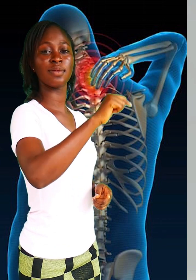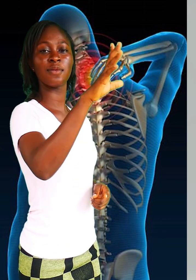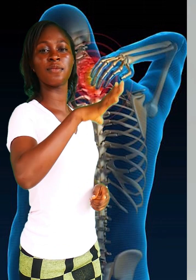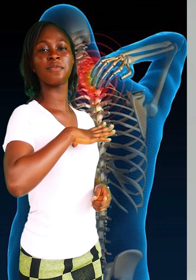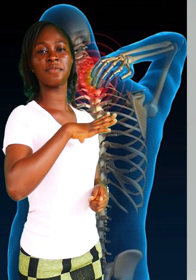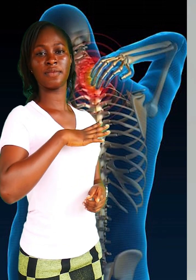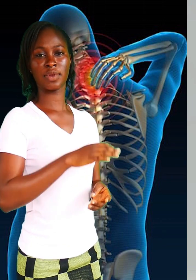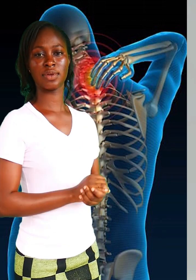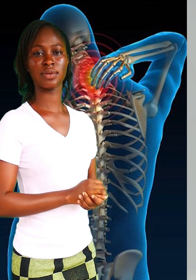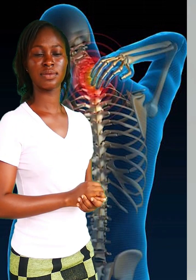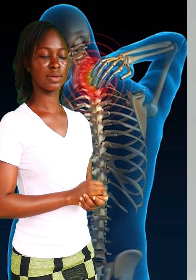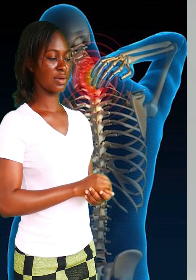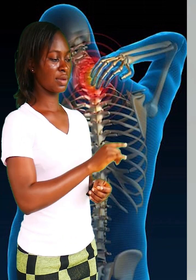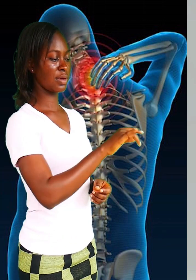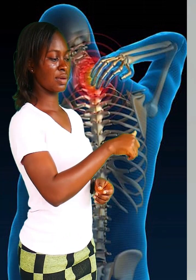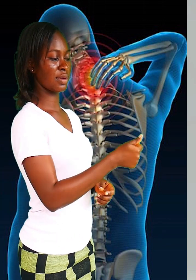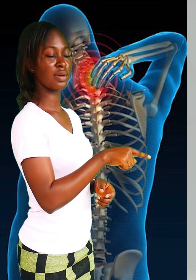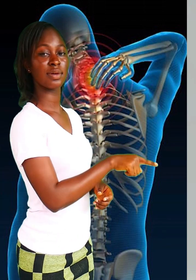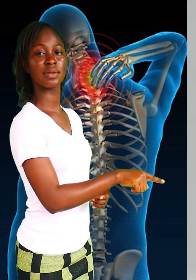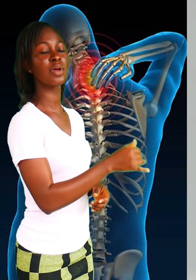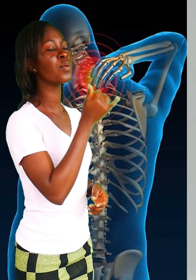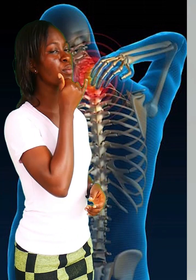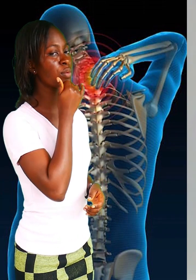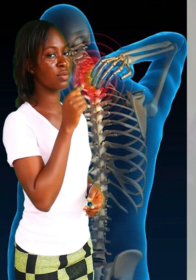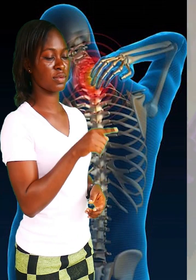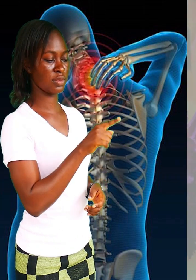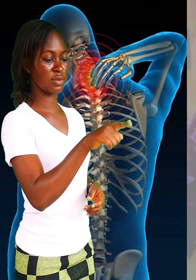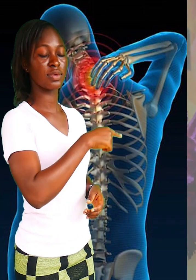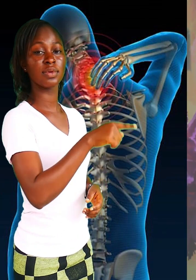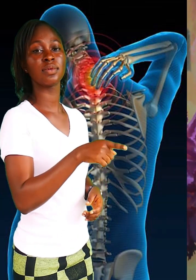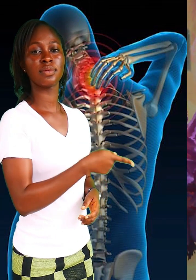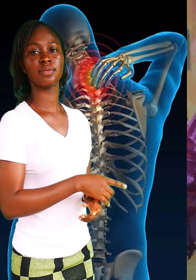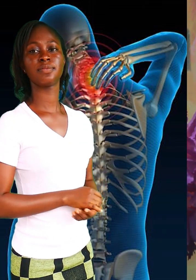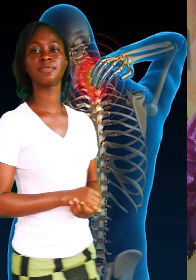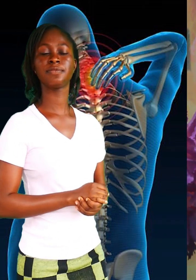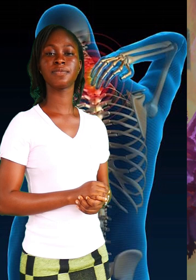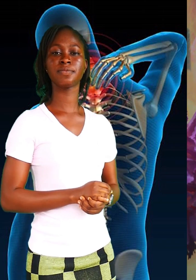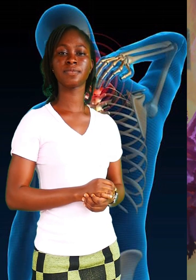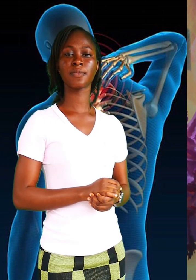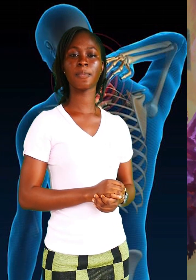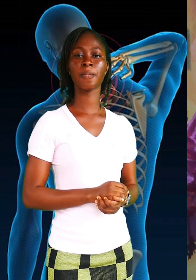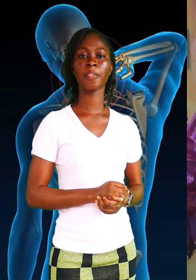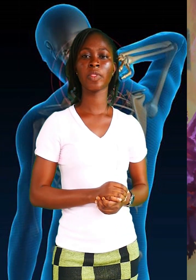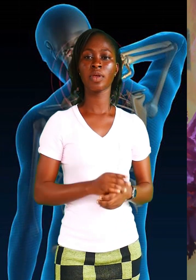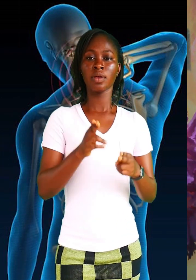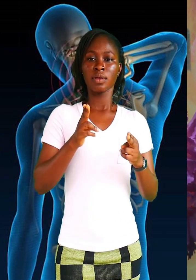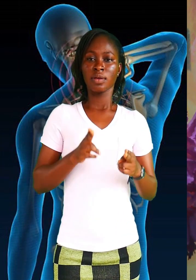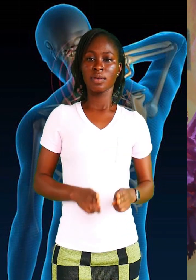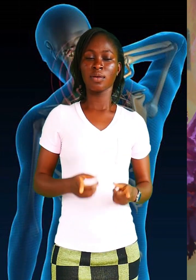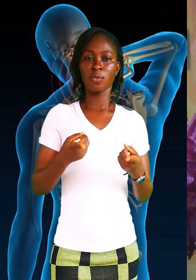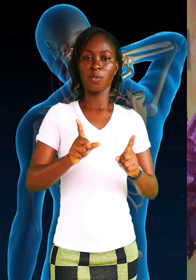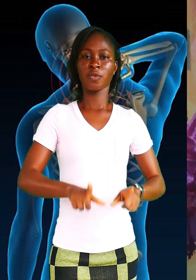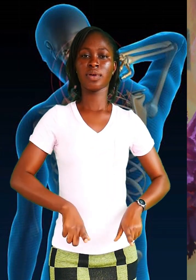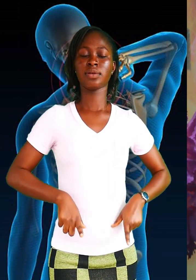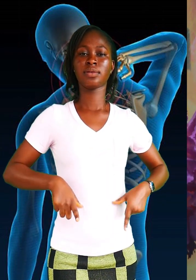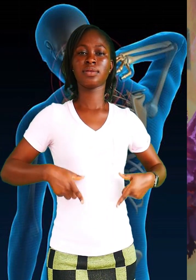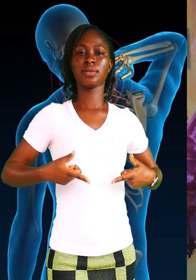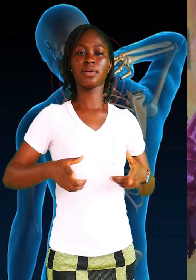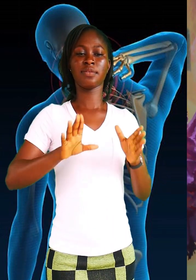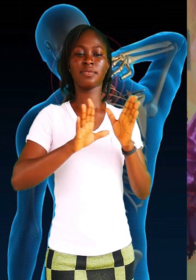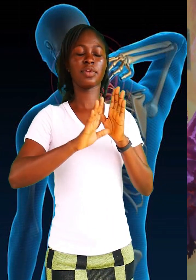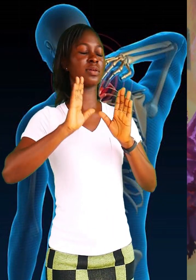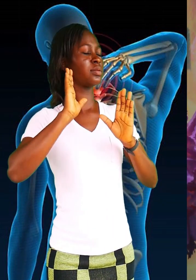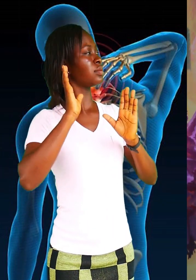the no, or butu. So, person who said mutu one ya. Say, nipa to one old child con say ya. Say, because a child con